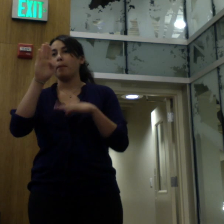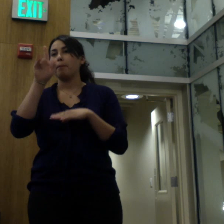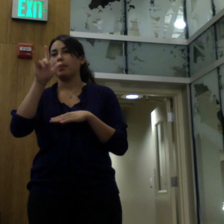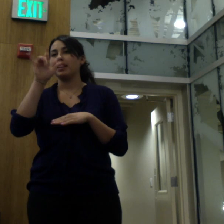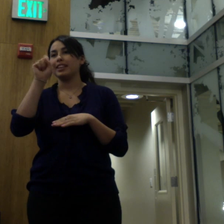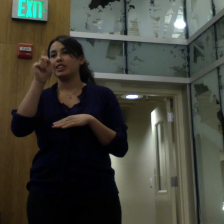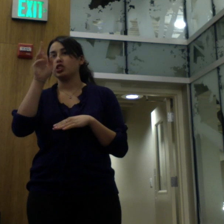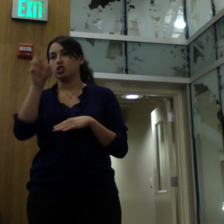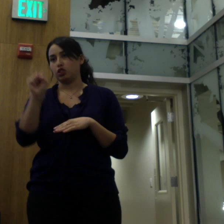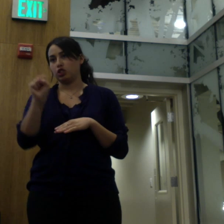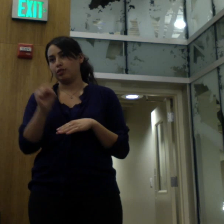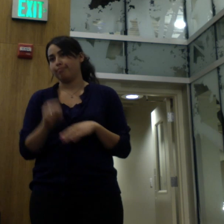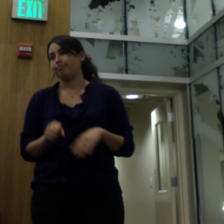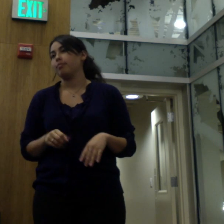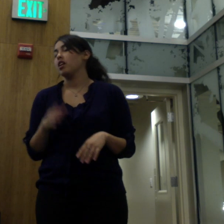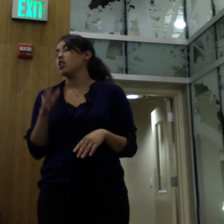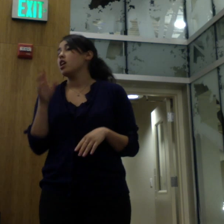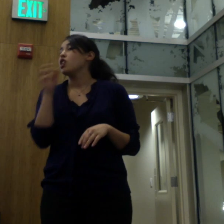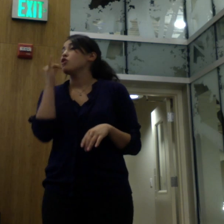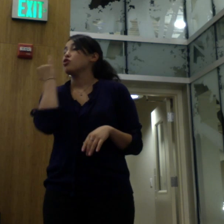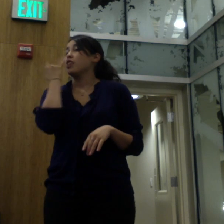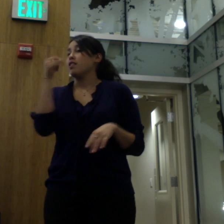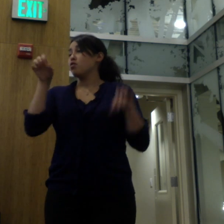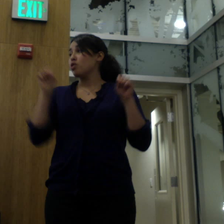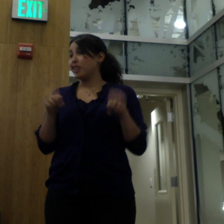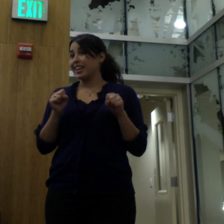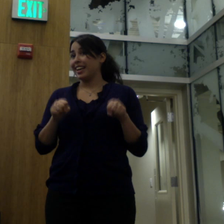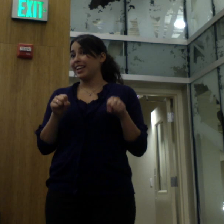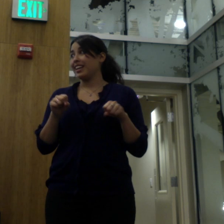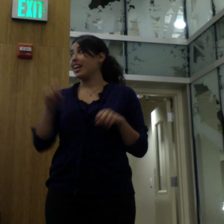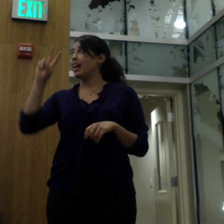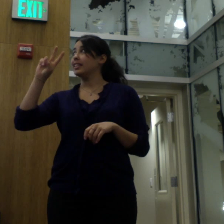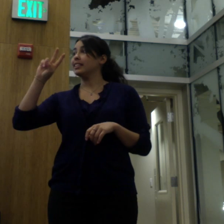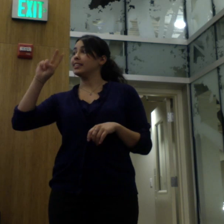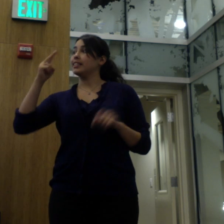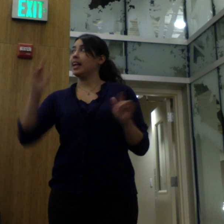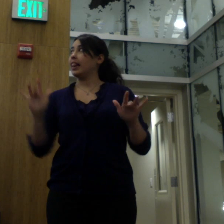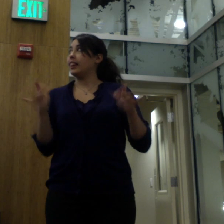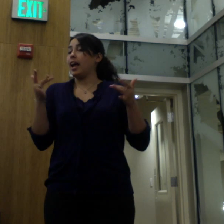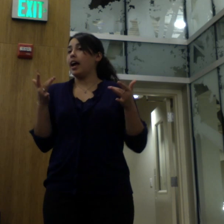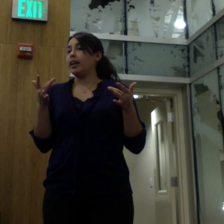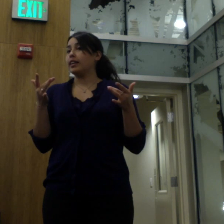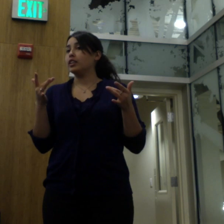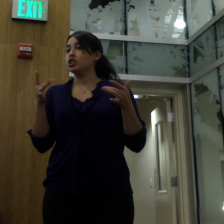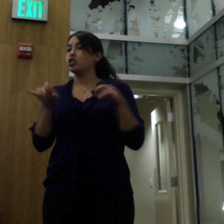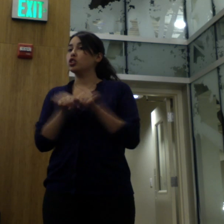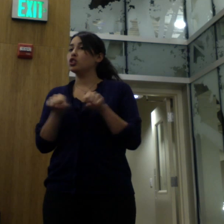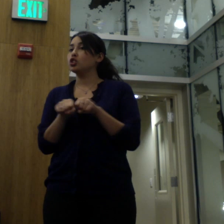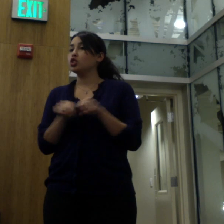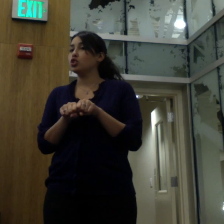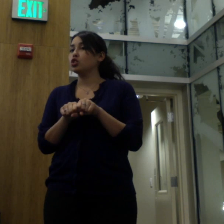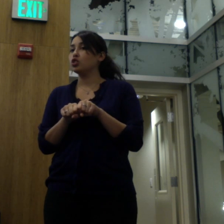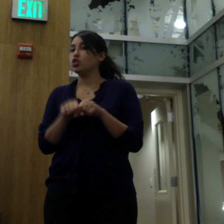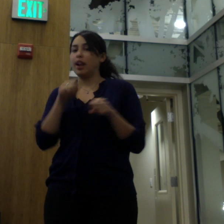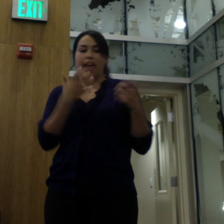then also, if you can, a second lighter weight pair of shoes to let your feet